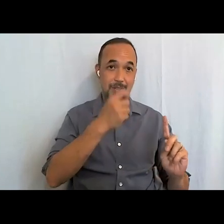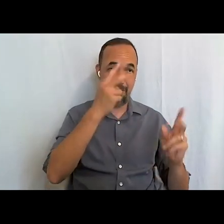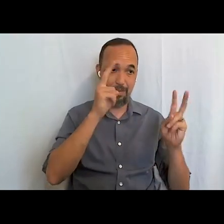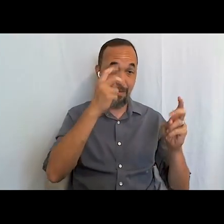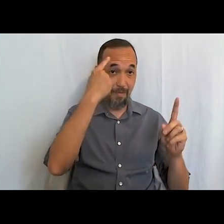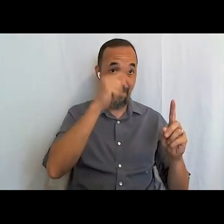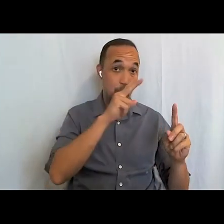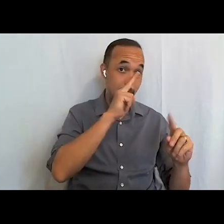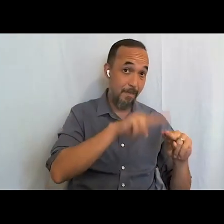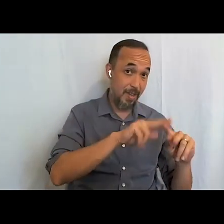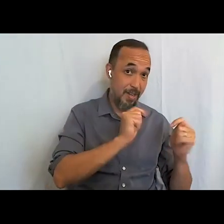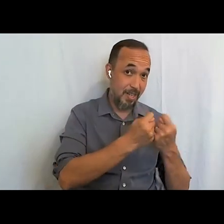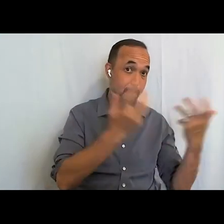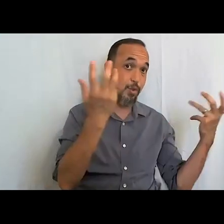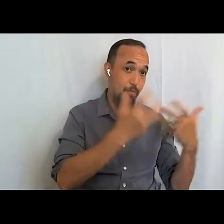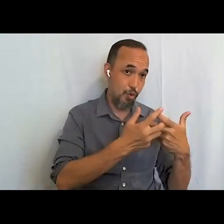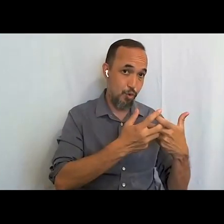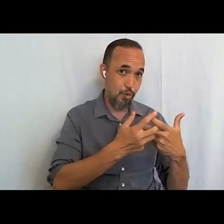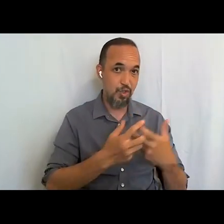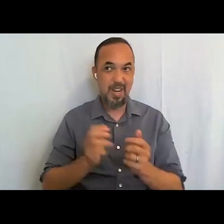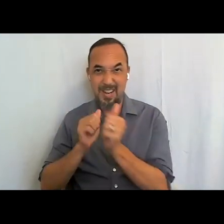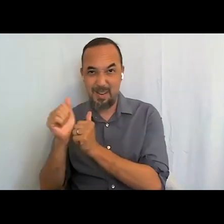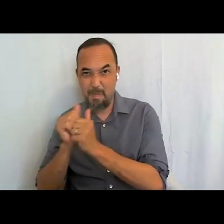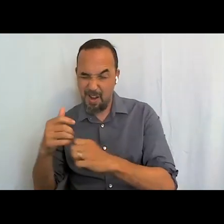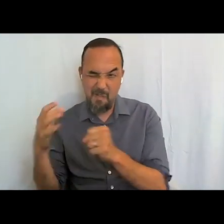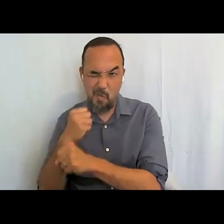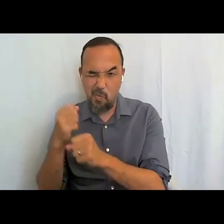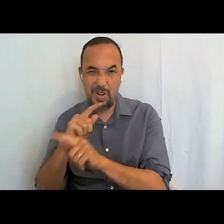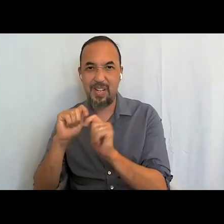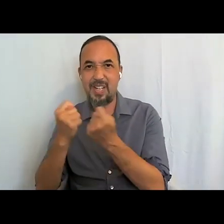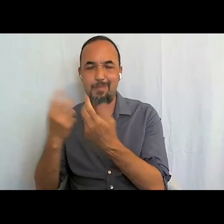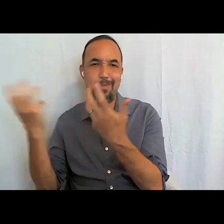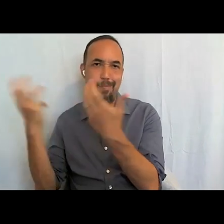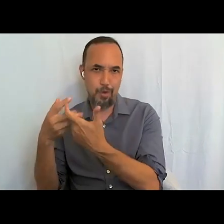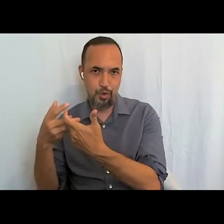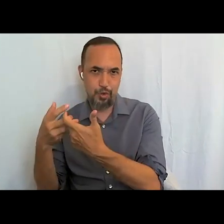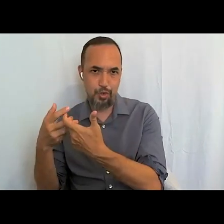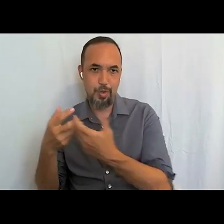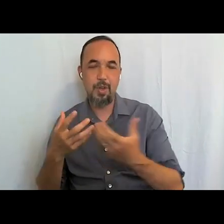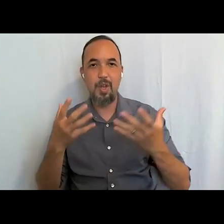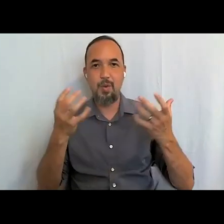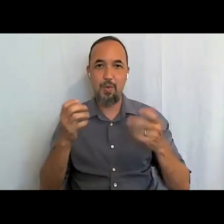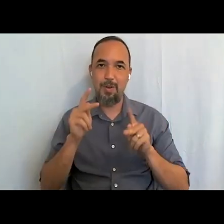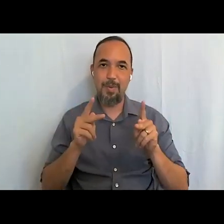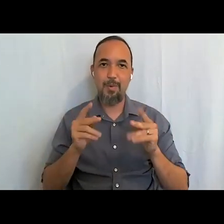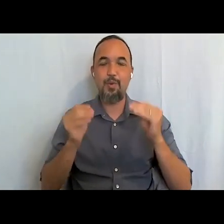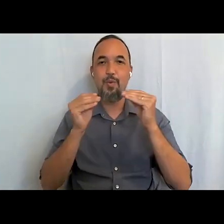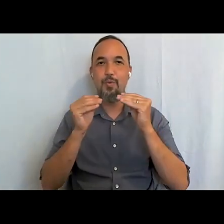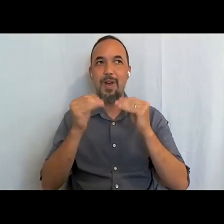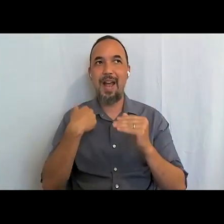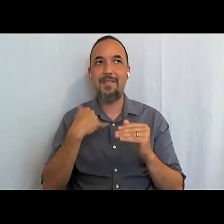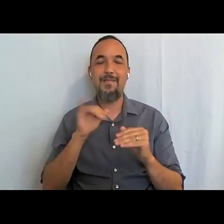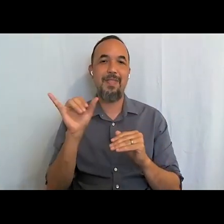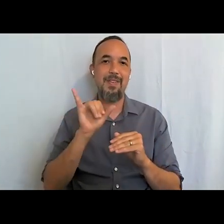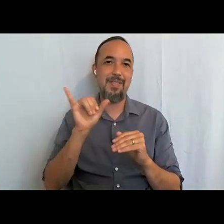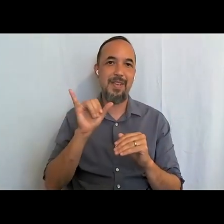and in it to win it teams separately. We want to merge the like-minded nature